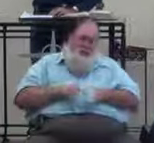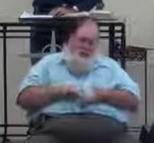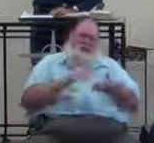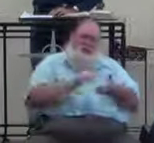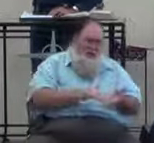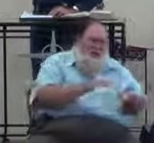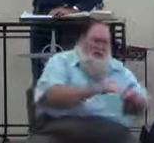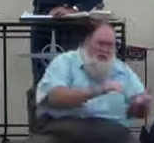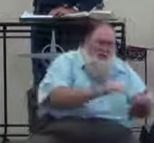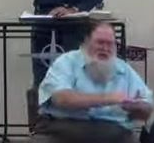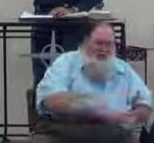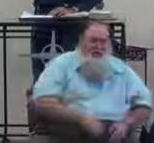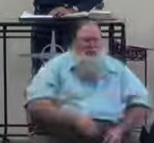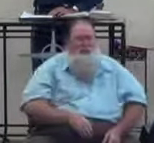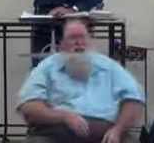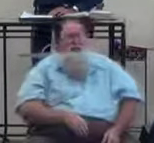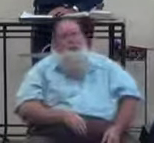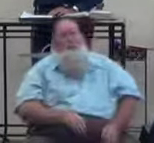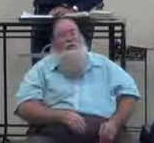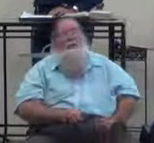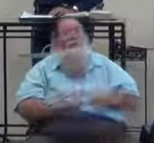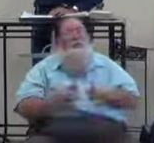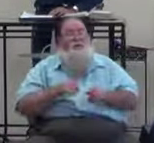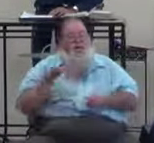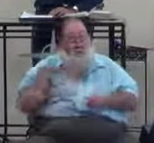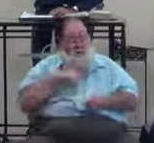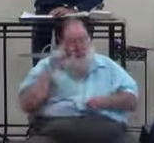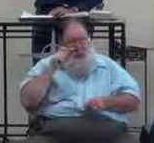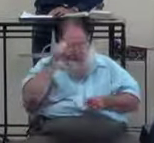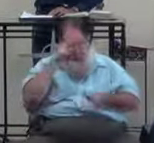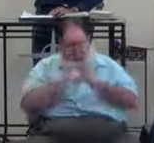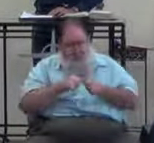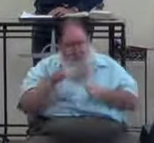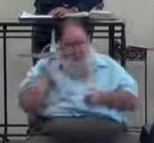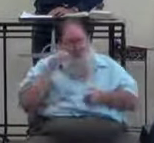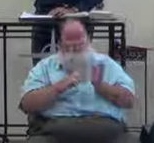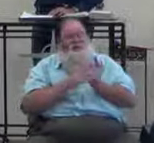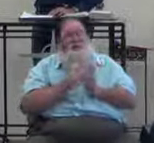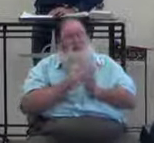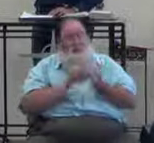he forgets it as far as the east is from the west, never to bring it up again.